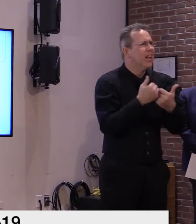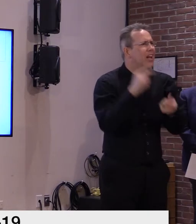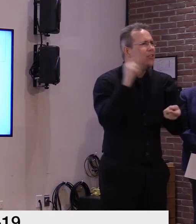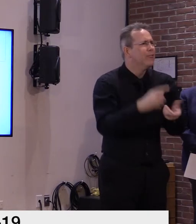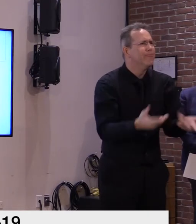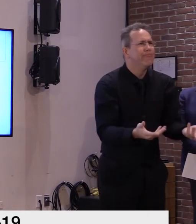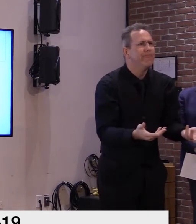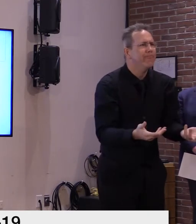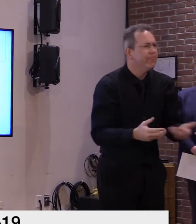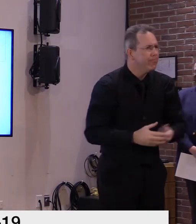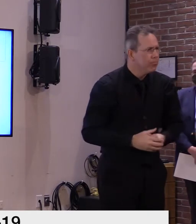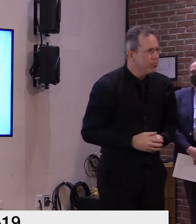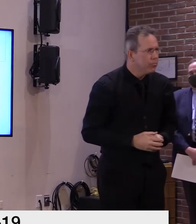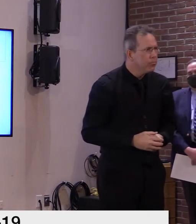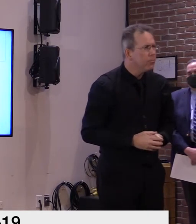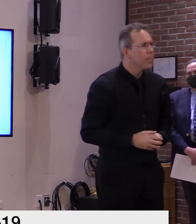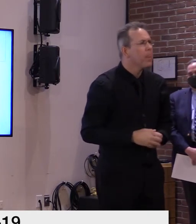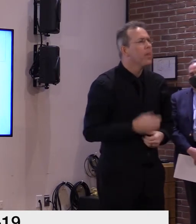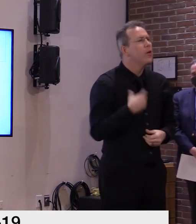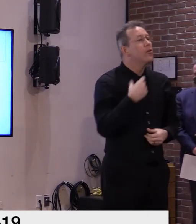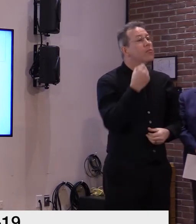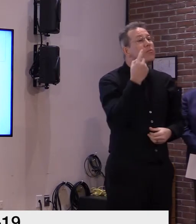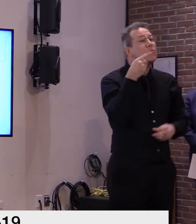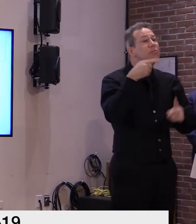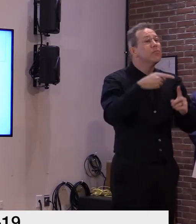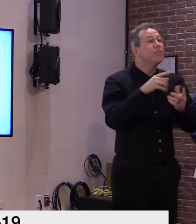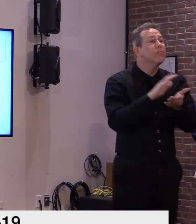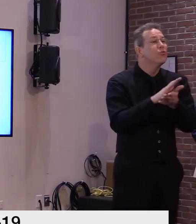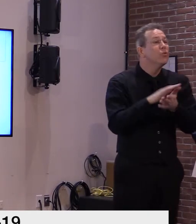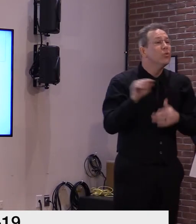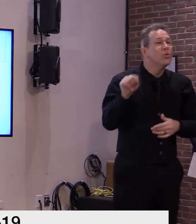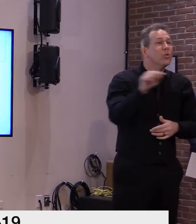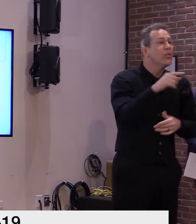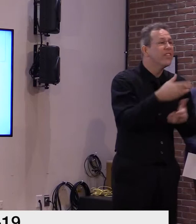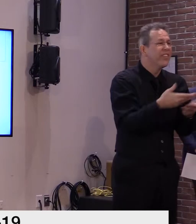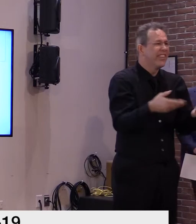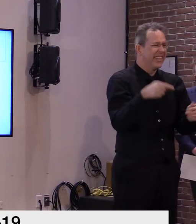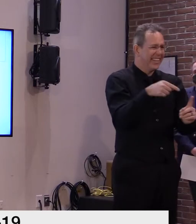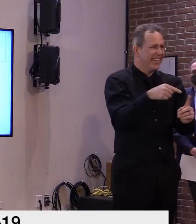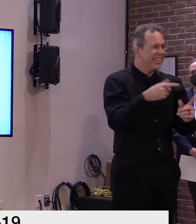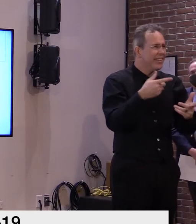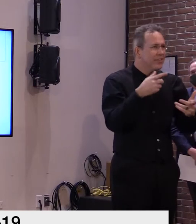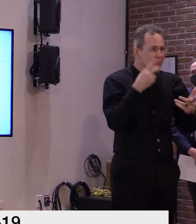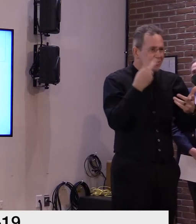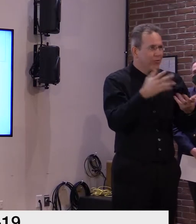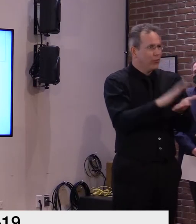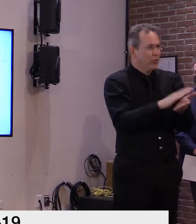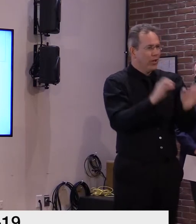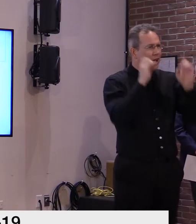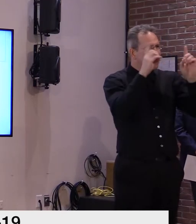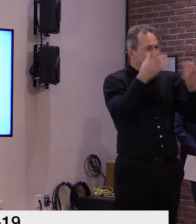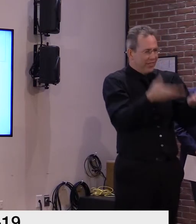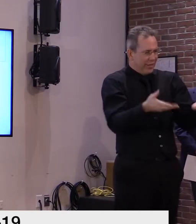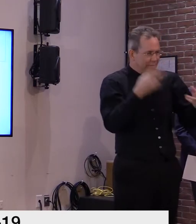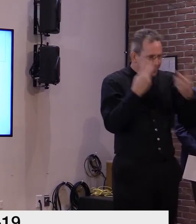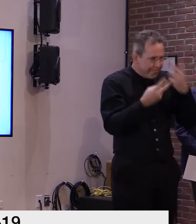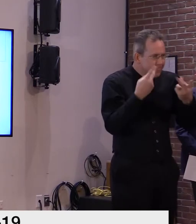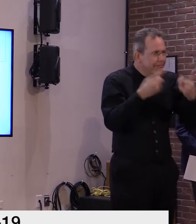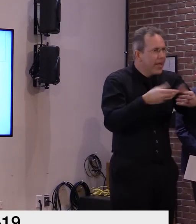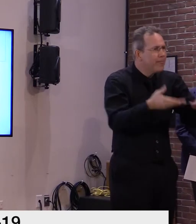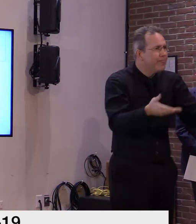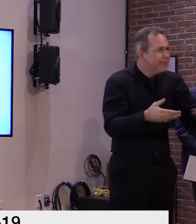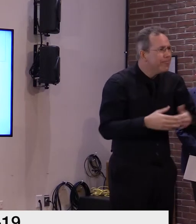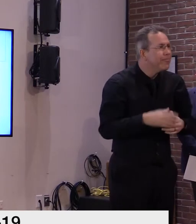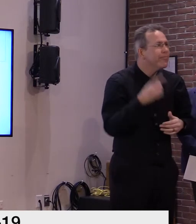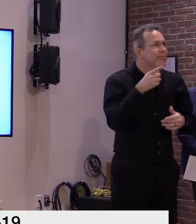We also know that school is where we see our children and youth. It's a point of both access to services and assessment